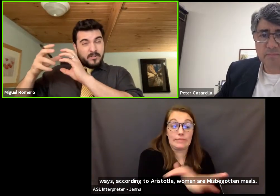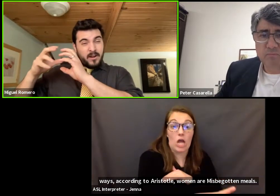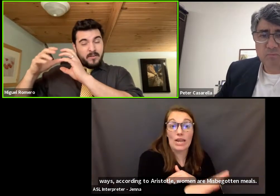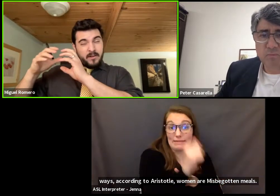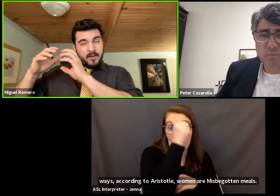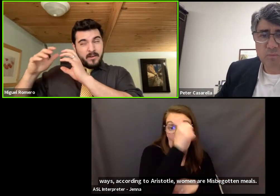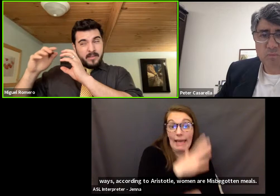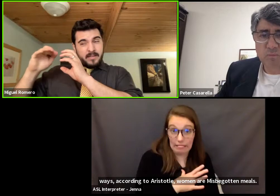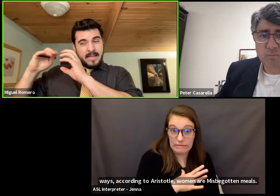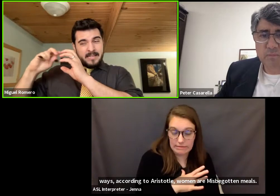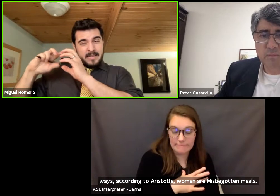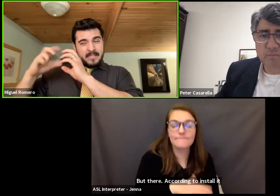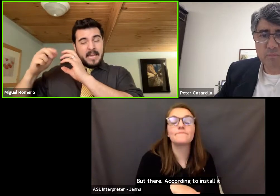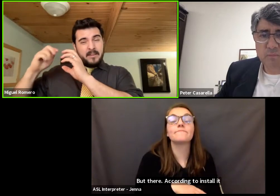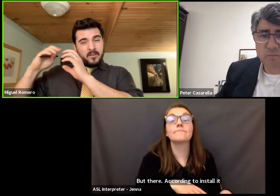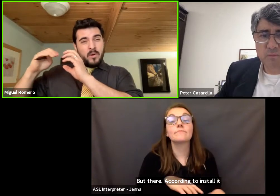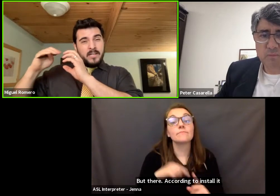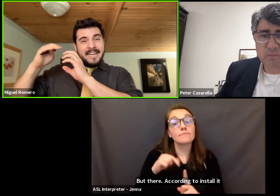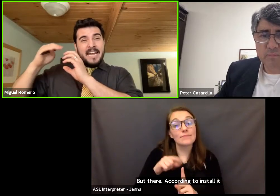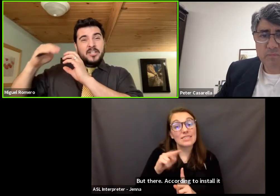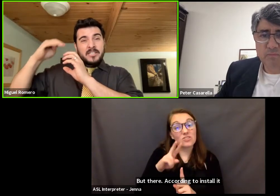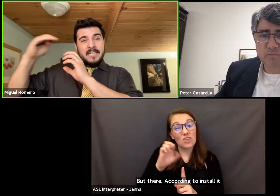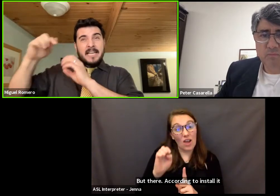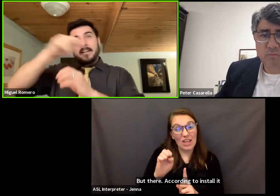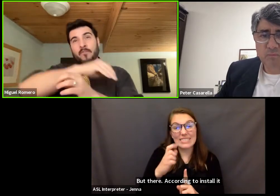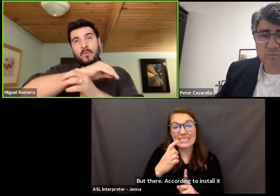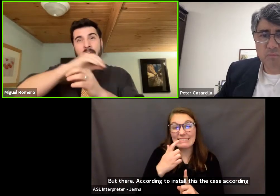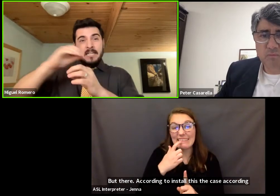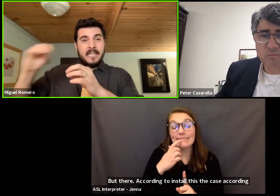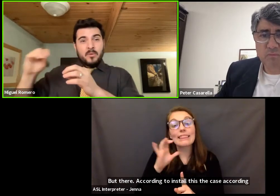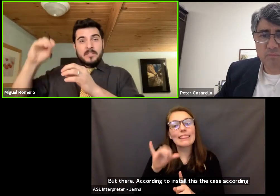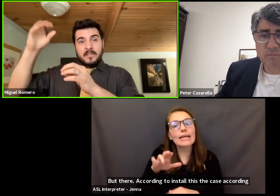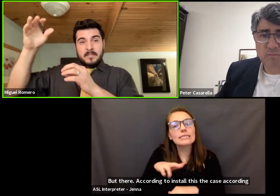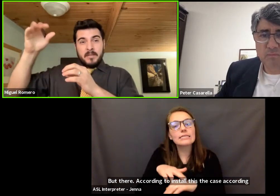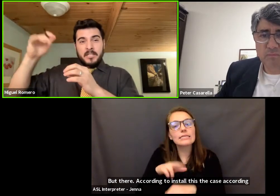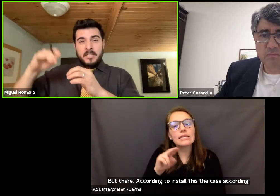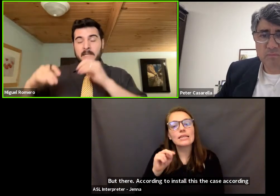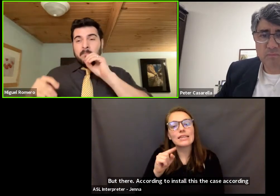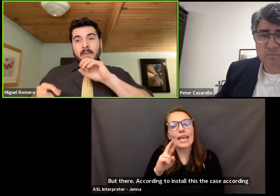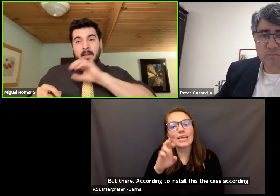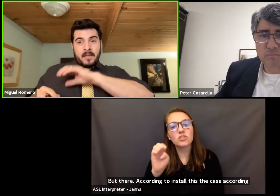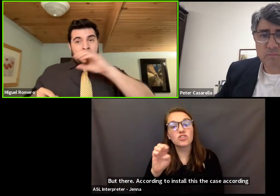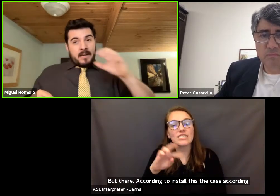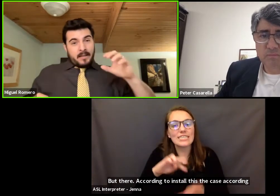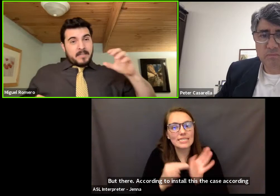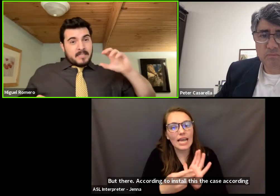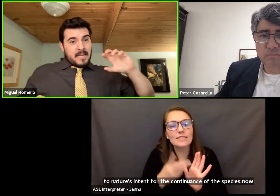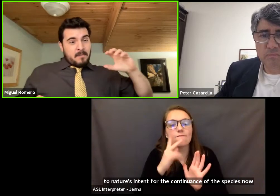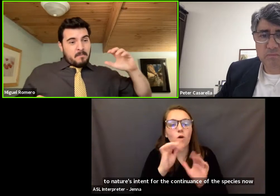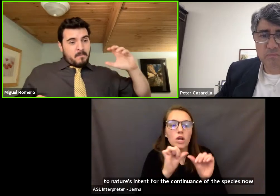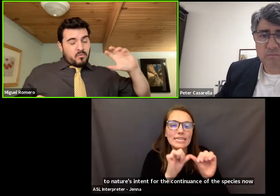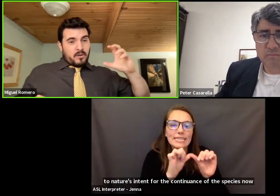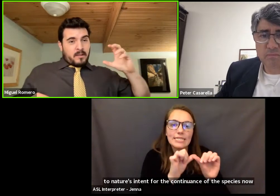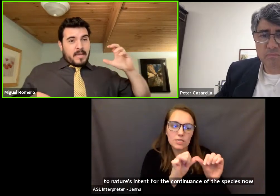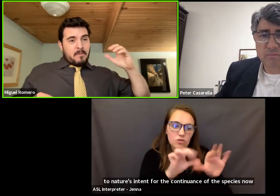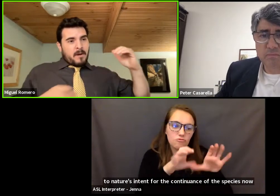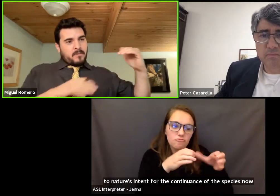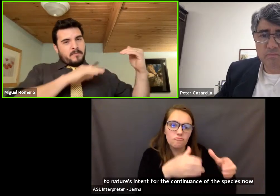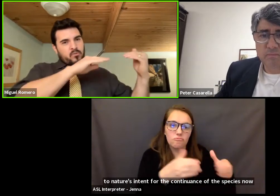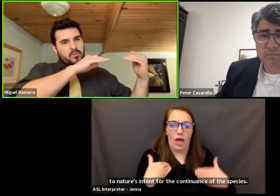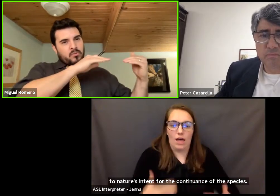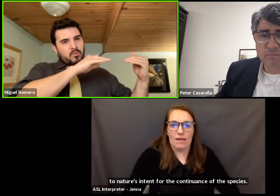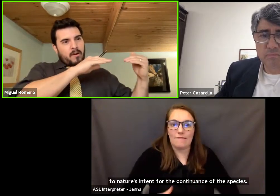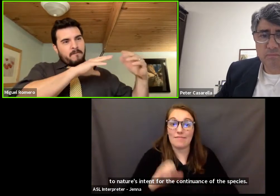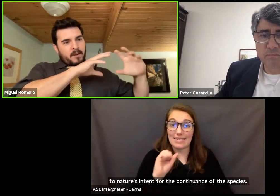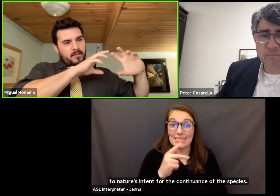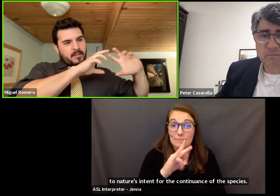according to Aristotle, that's the case according to nature's intent for the continuance of the species. Now, he makes the same sort of claim about